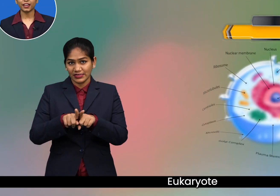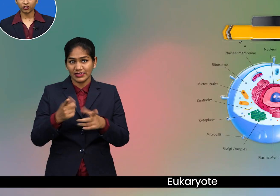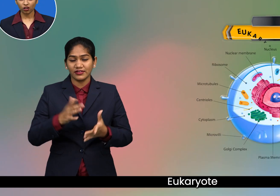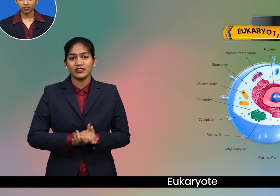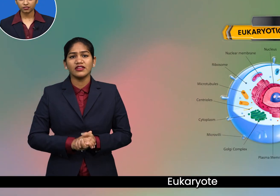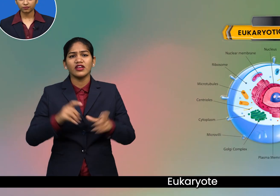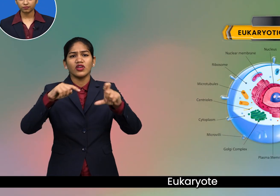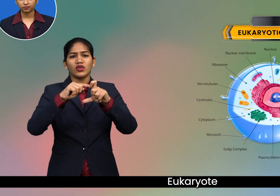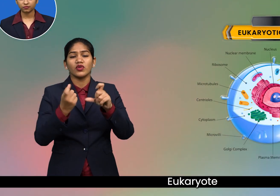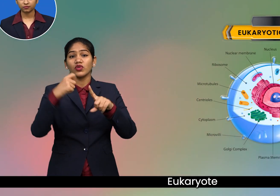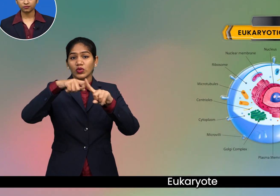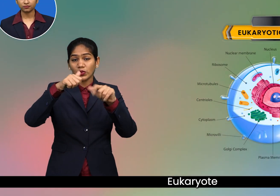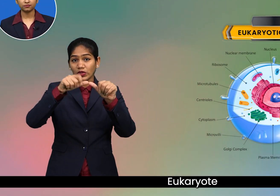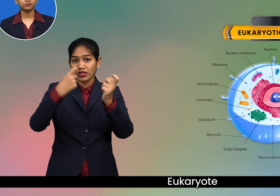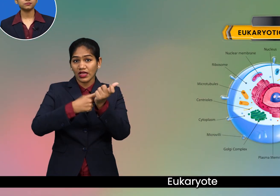eukaryote